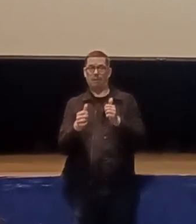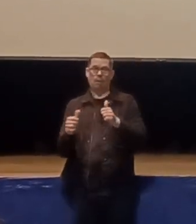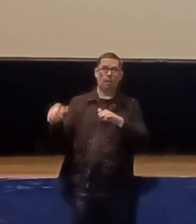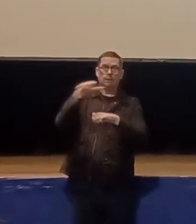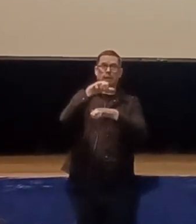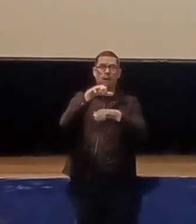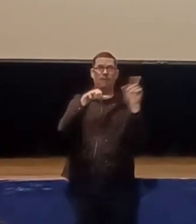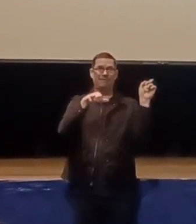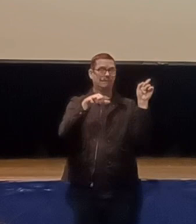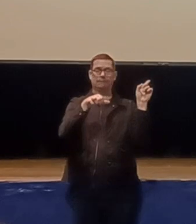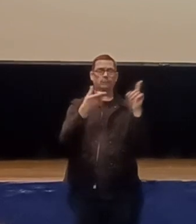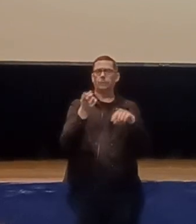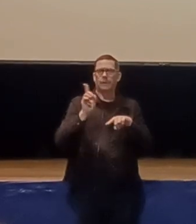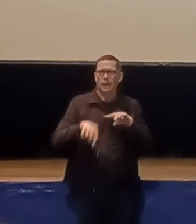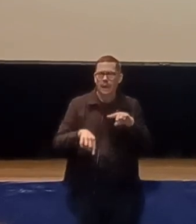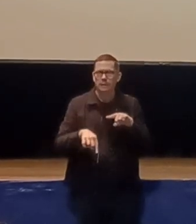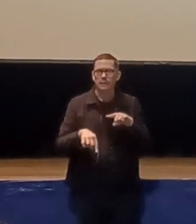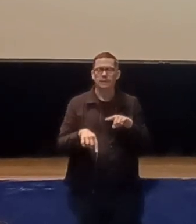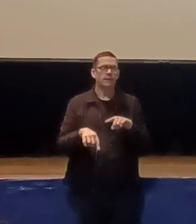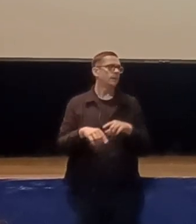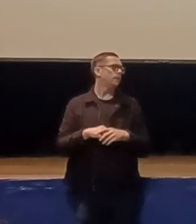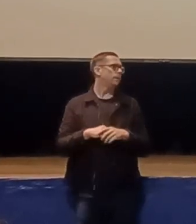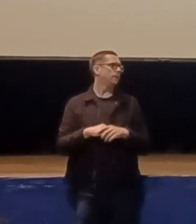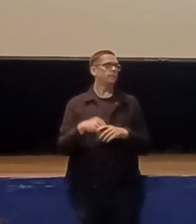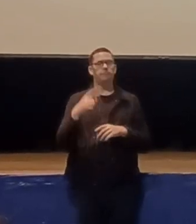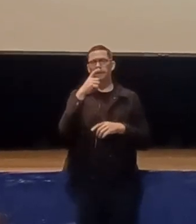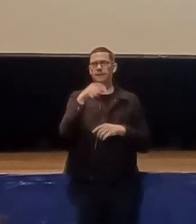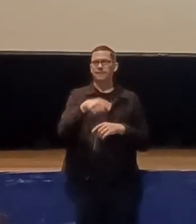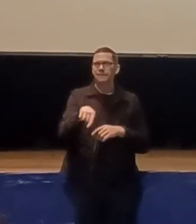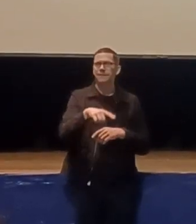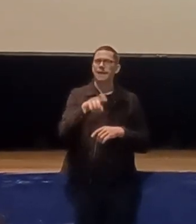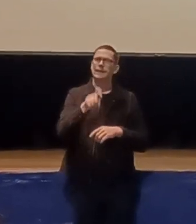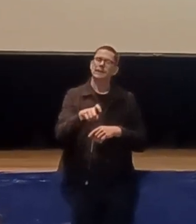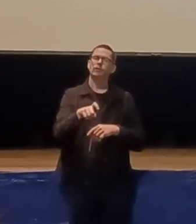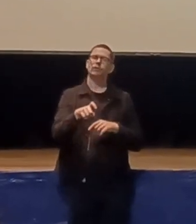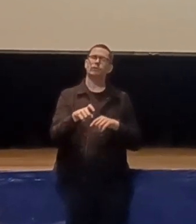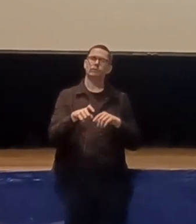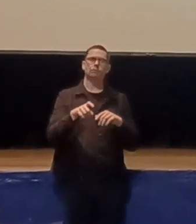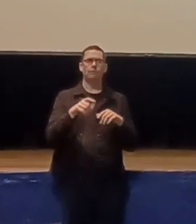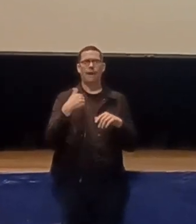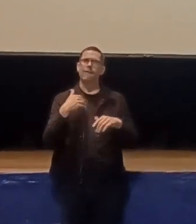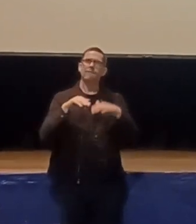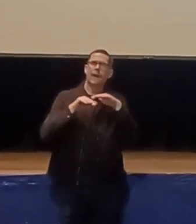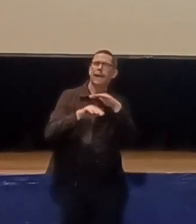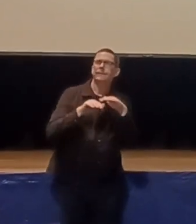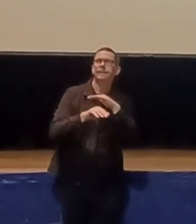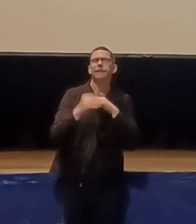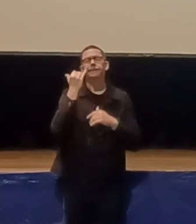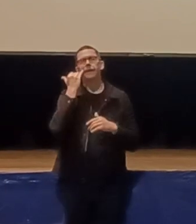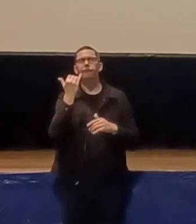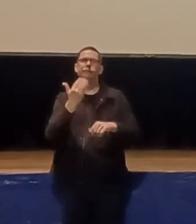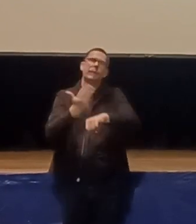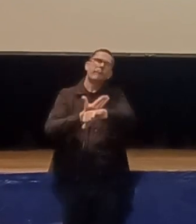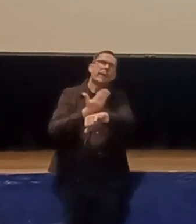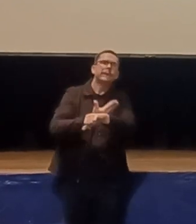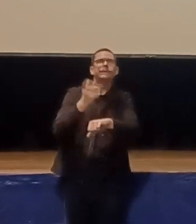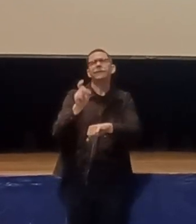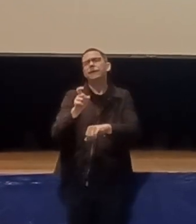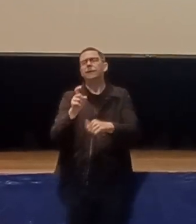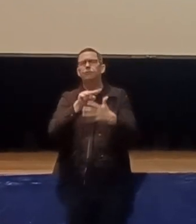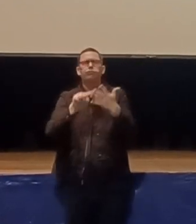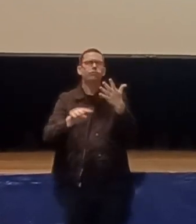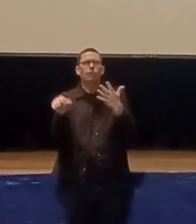of this culvert so that BWSC can maintain access in the case of maintenance needs or other types